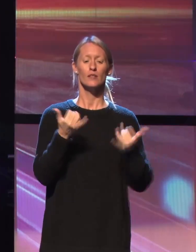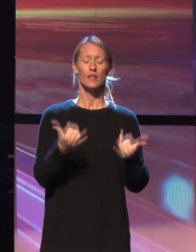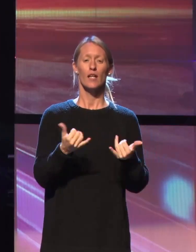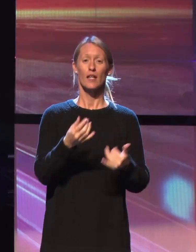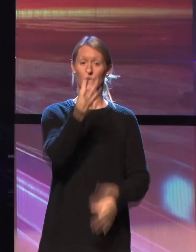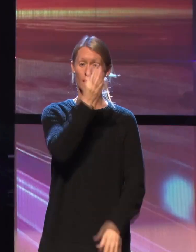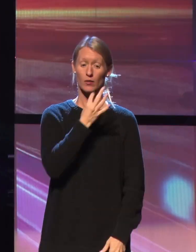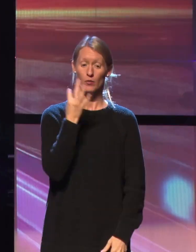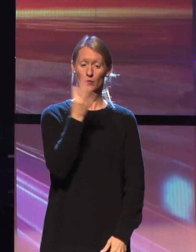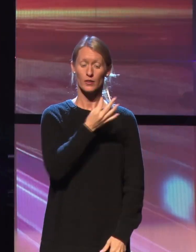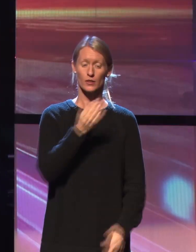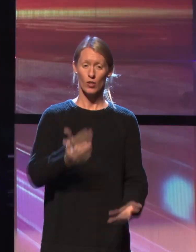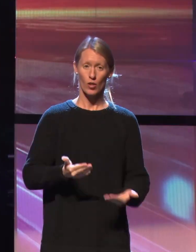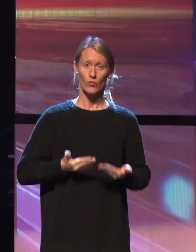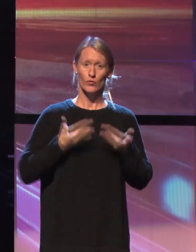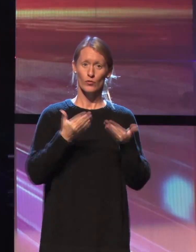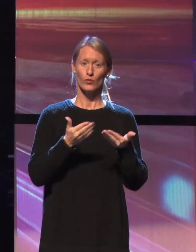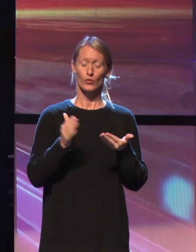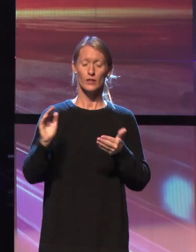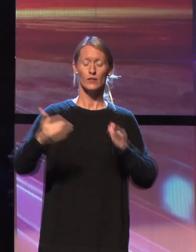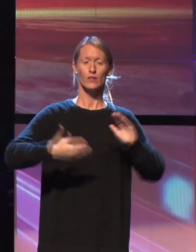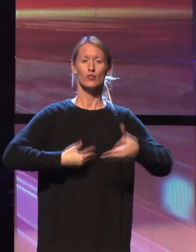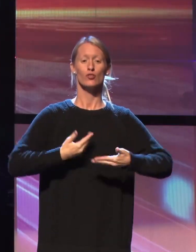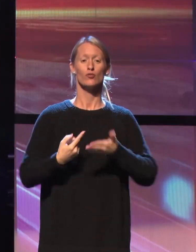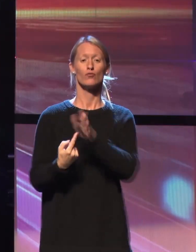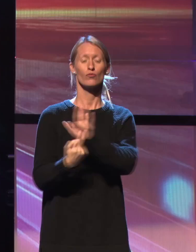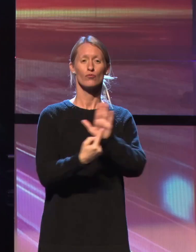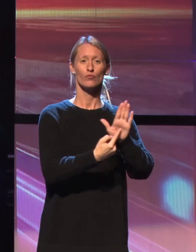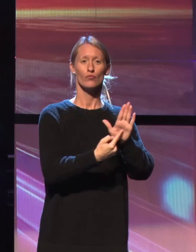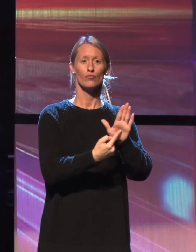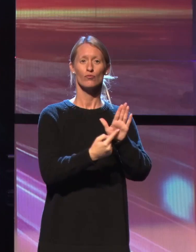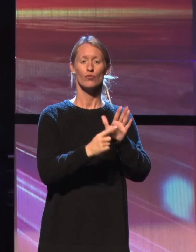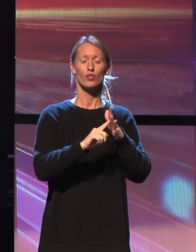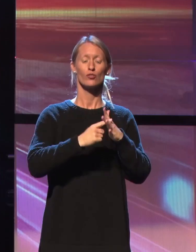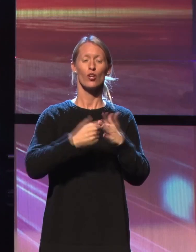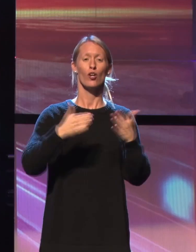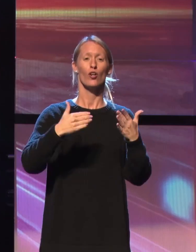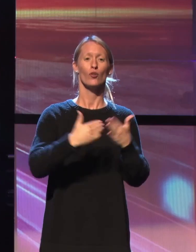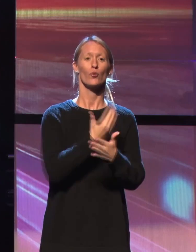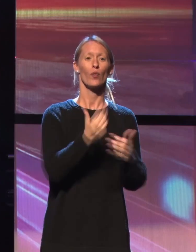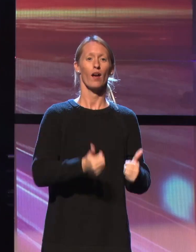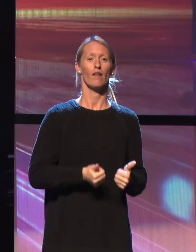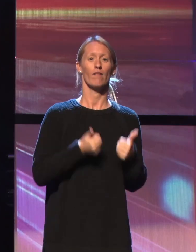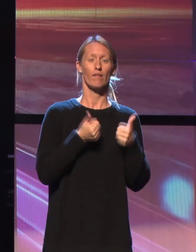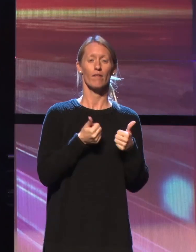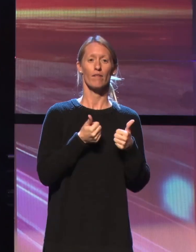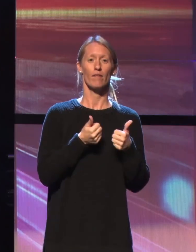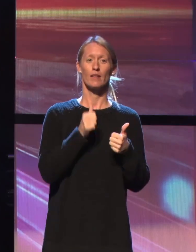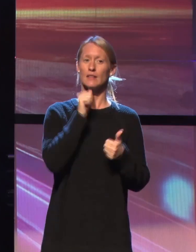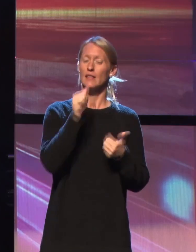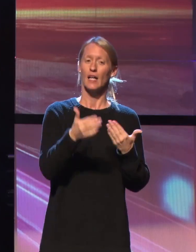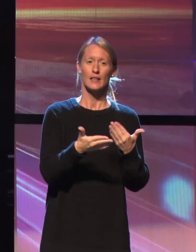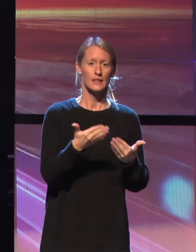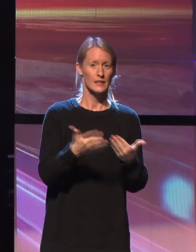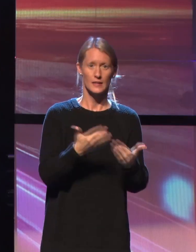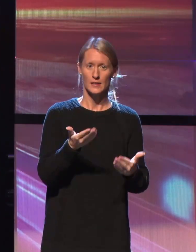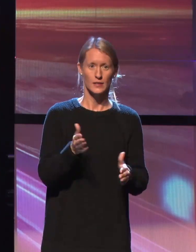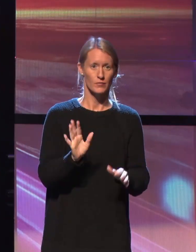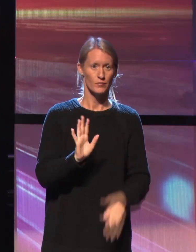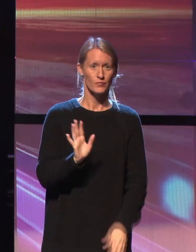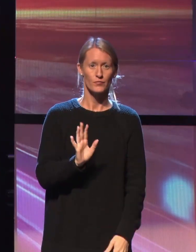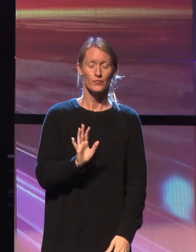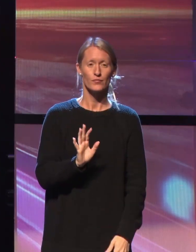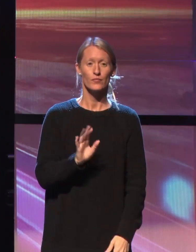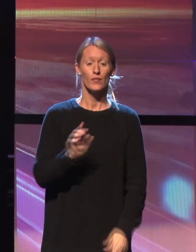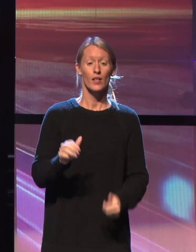you this invitation of the revelation to start a new life. And it's not an easy one.